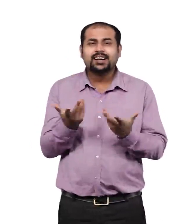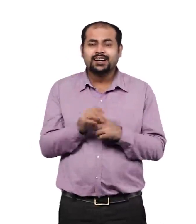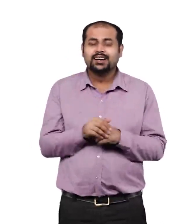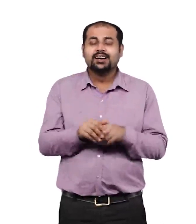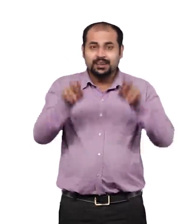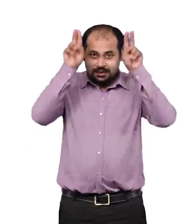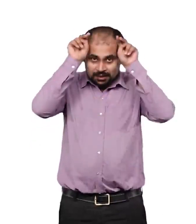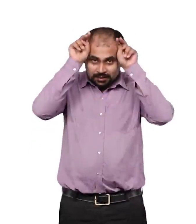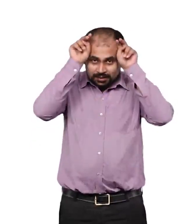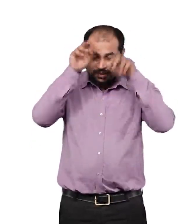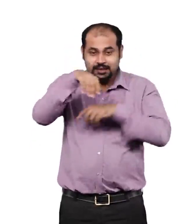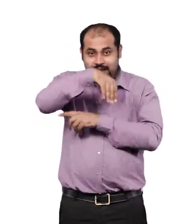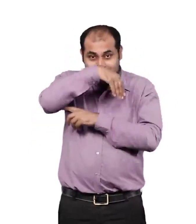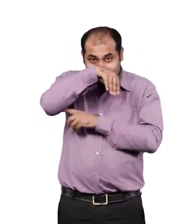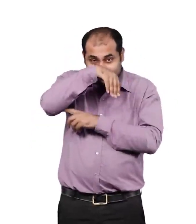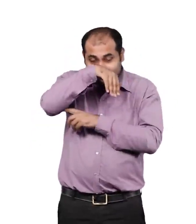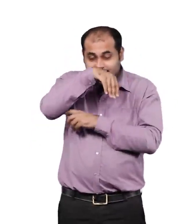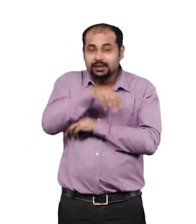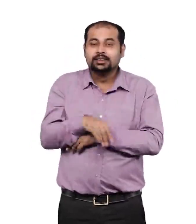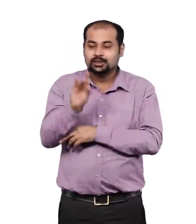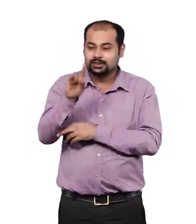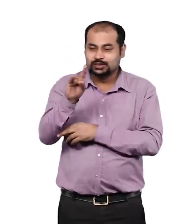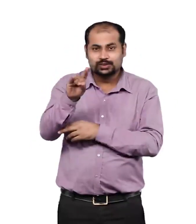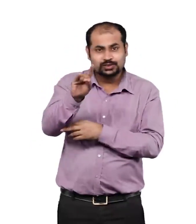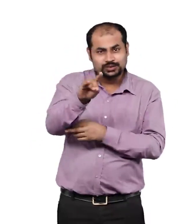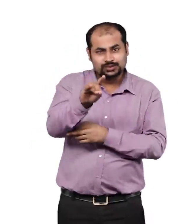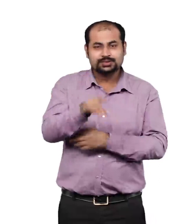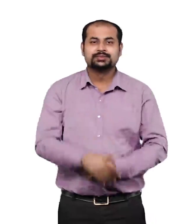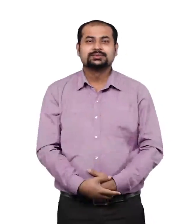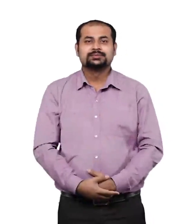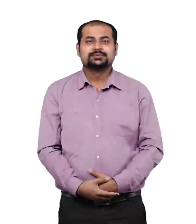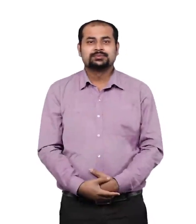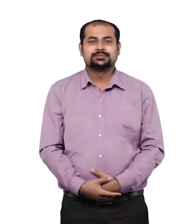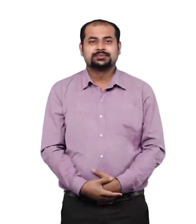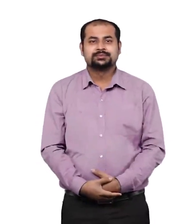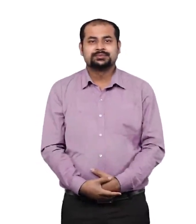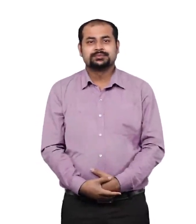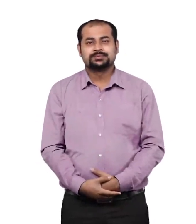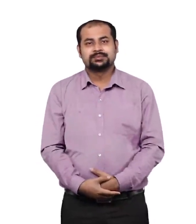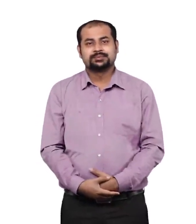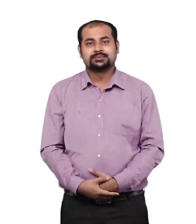rabbit, an elephant, and a deer, were playing together in a park.